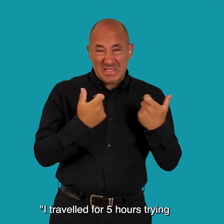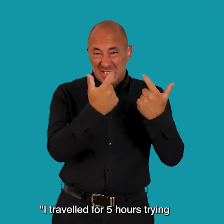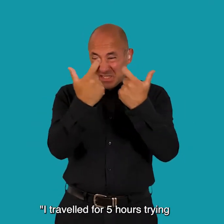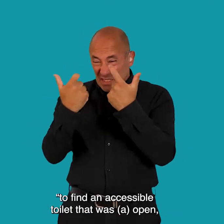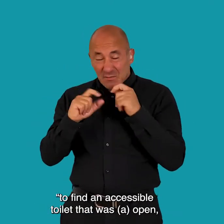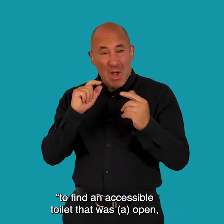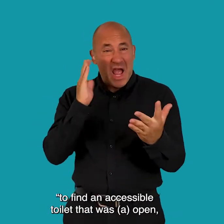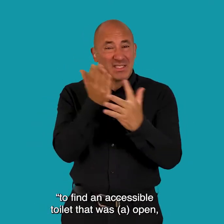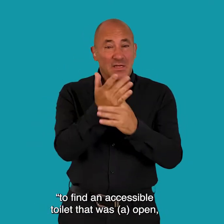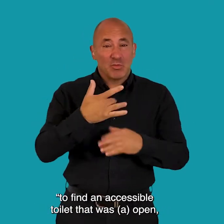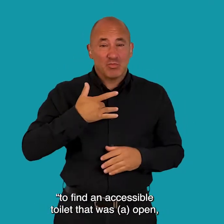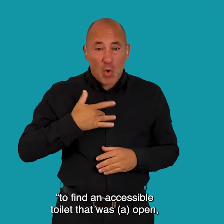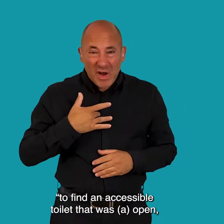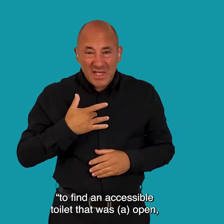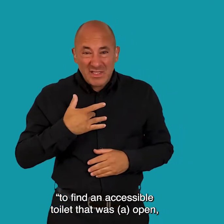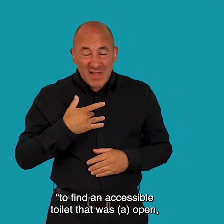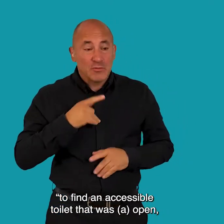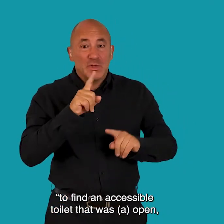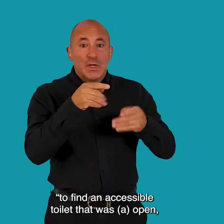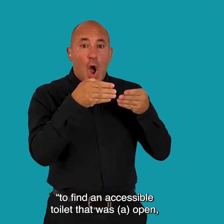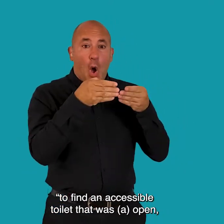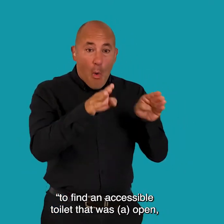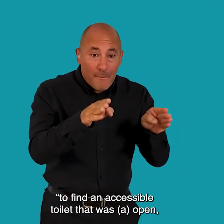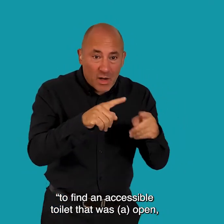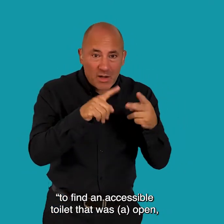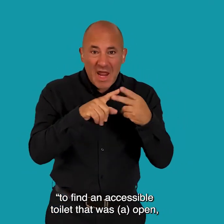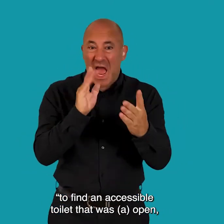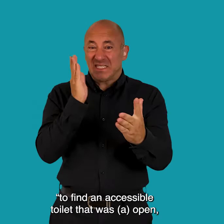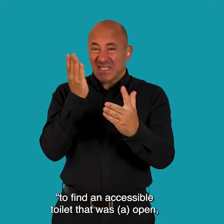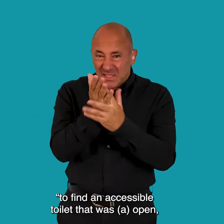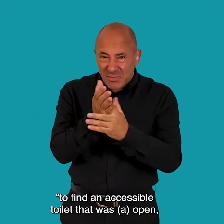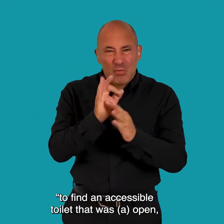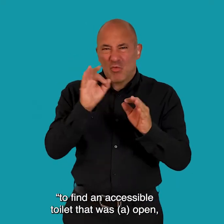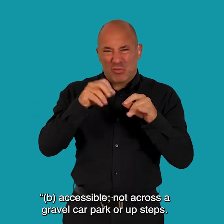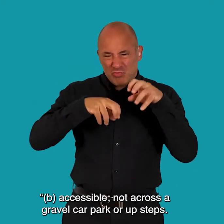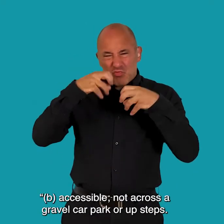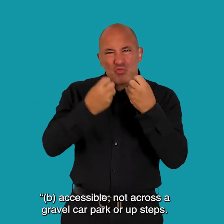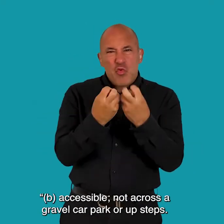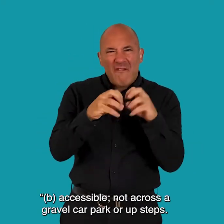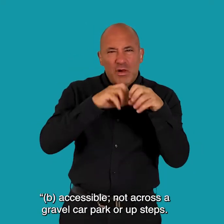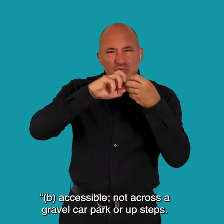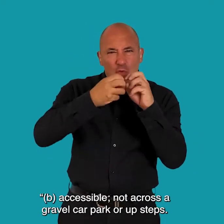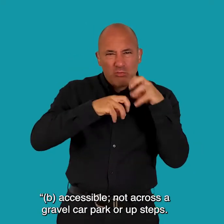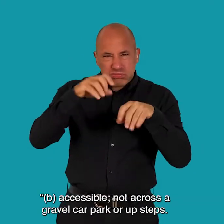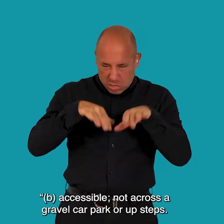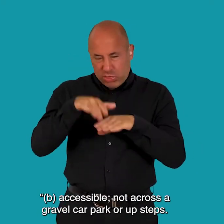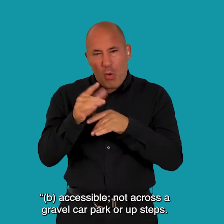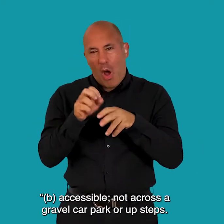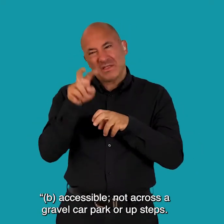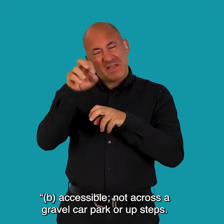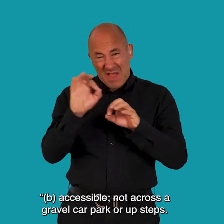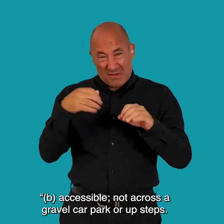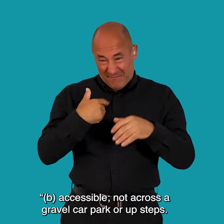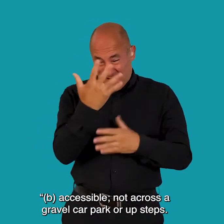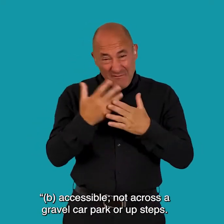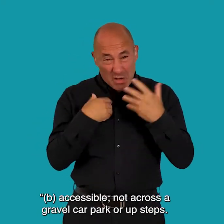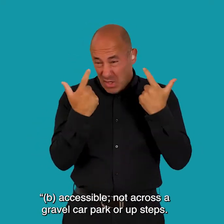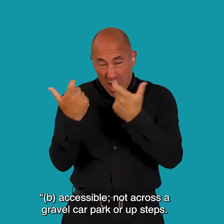trying to find an accessible toilet that was A. open, B. accessible, not across a gravel car park or